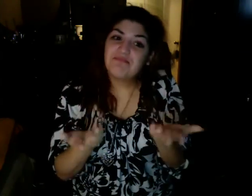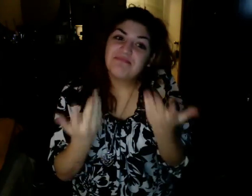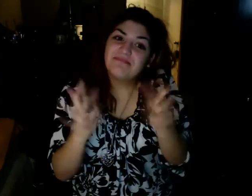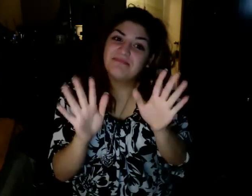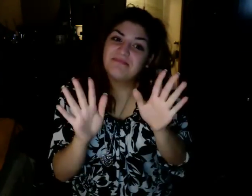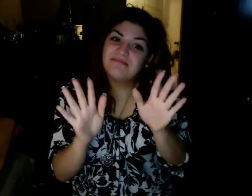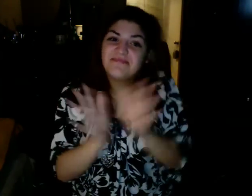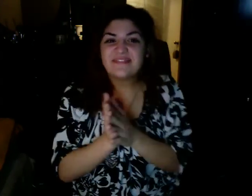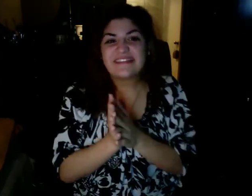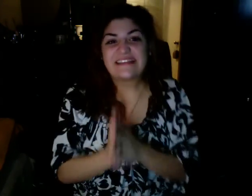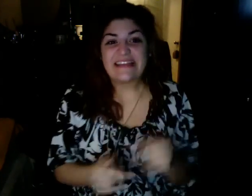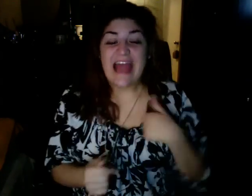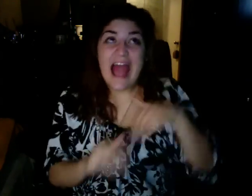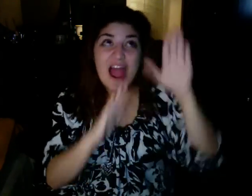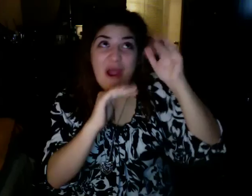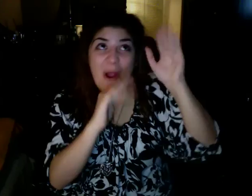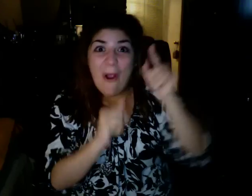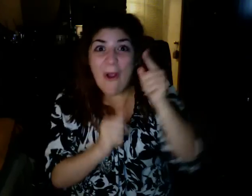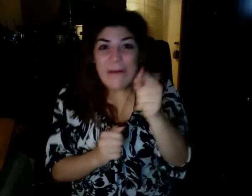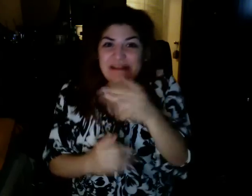And skirting the law whenever they wanted.